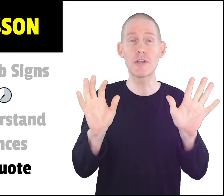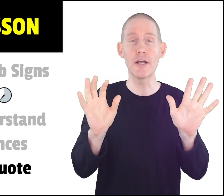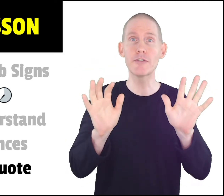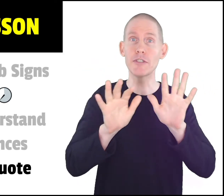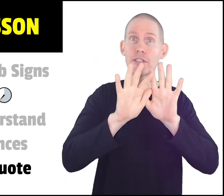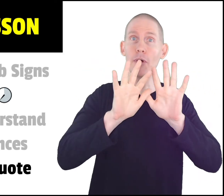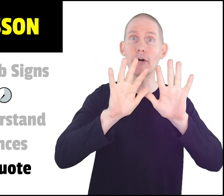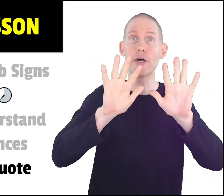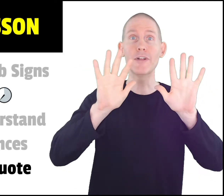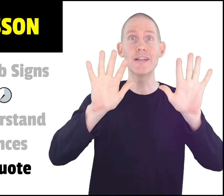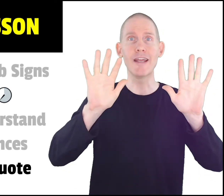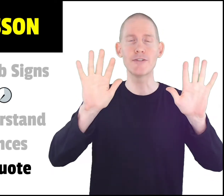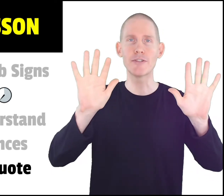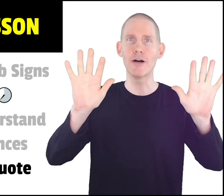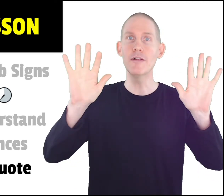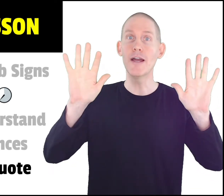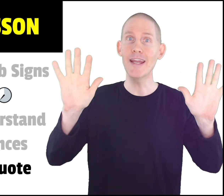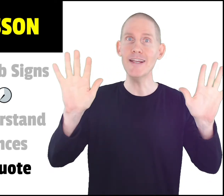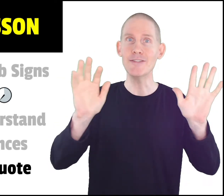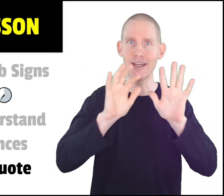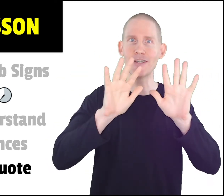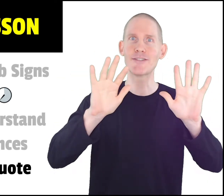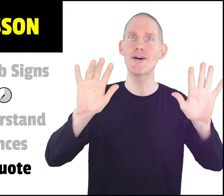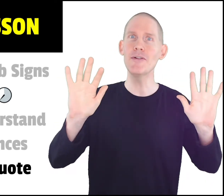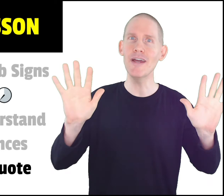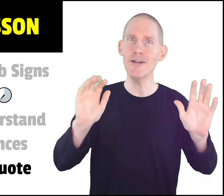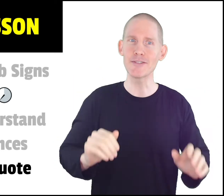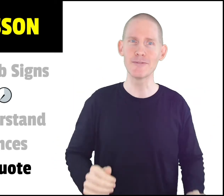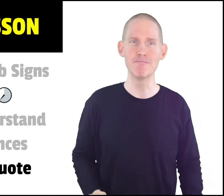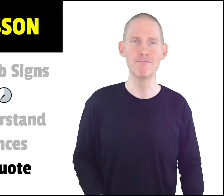letters, it's spelled out in ASL hands, ASL letters.